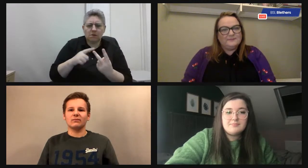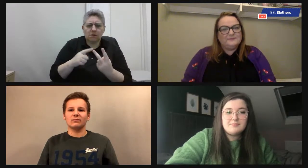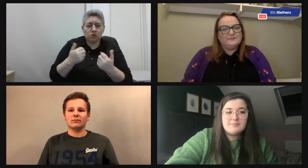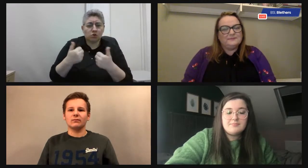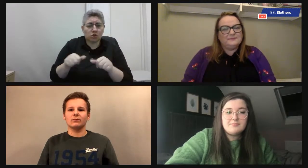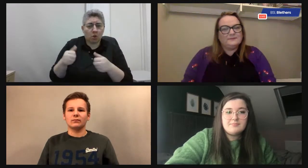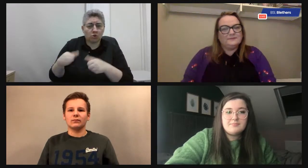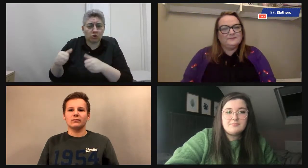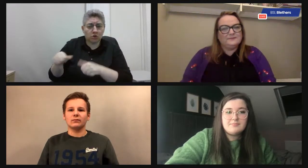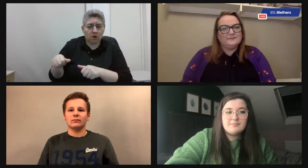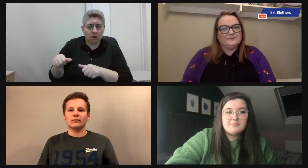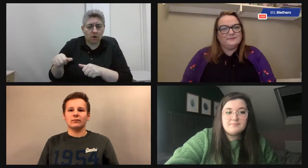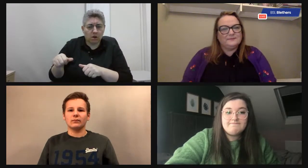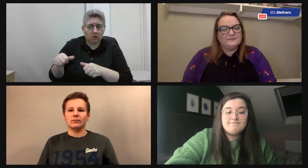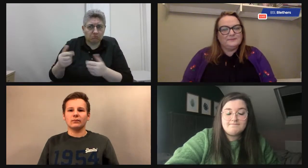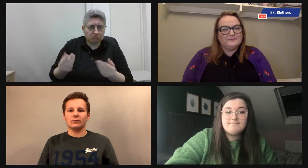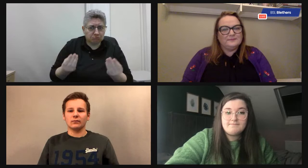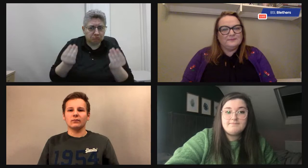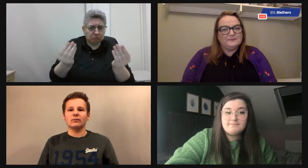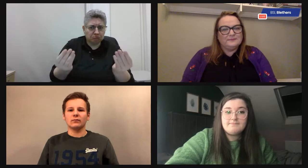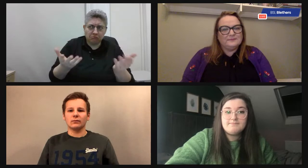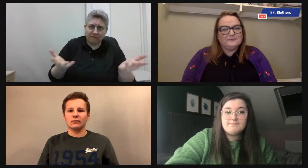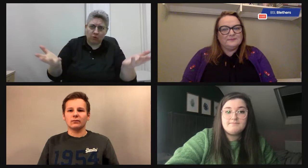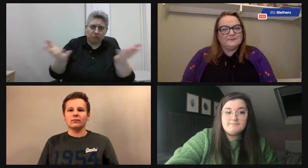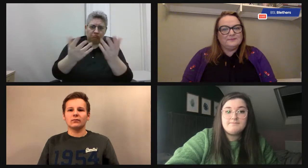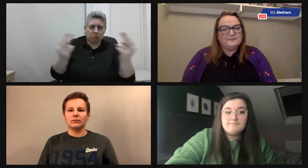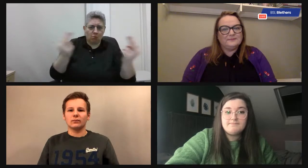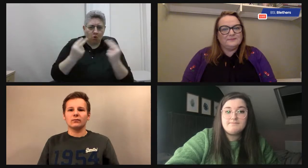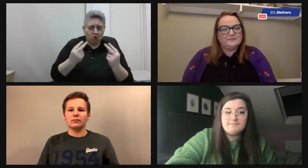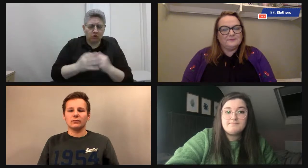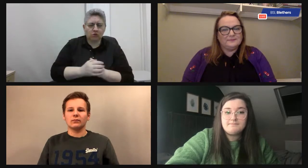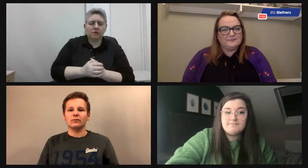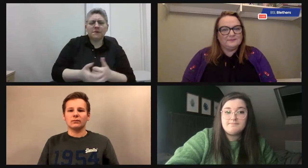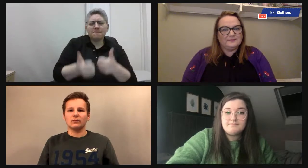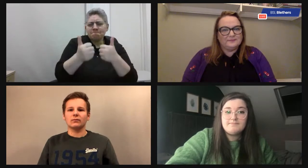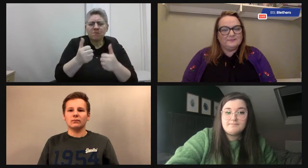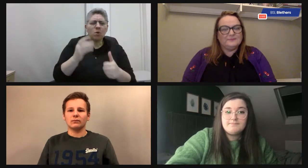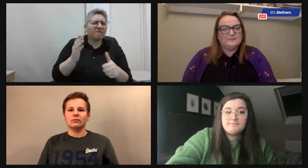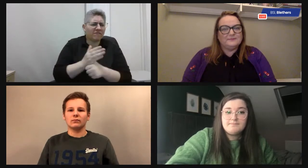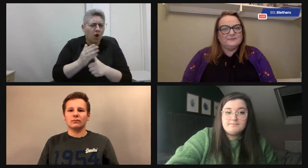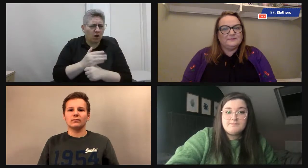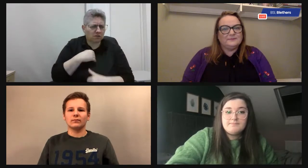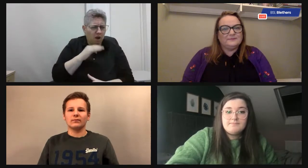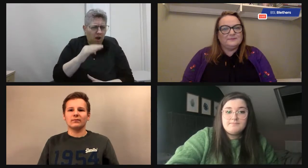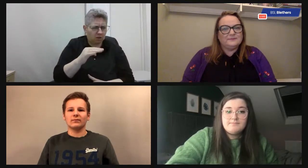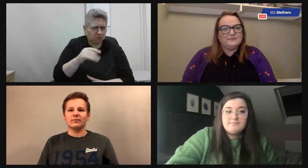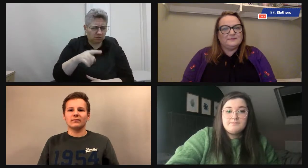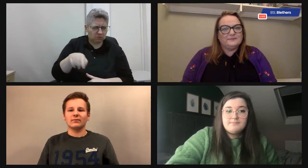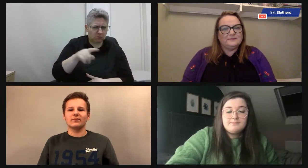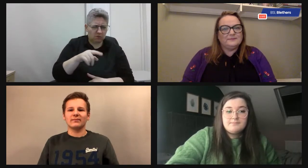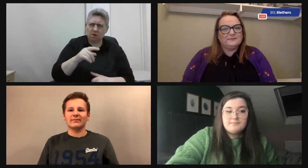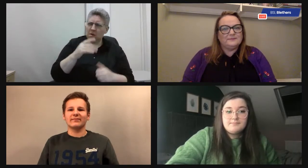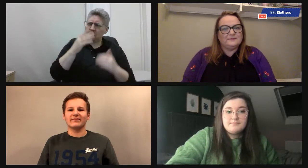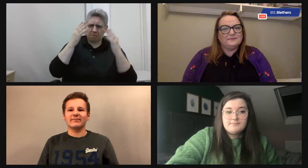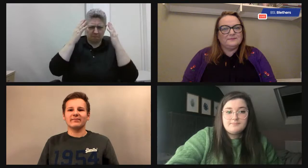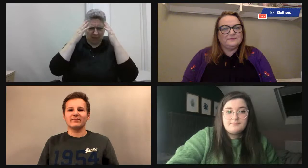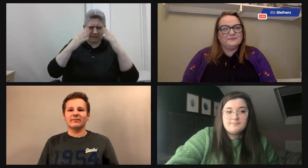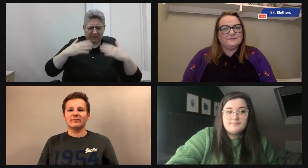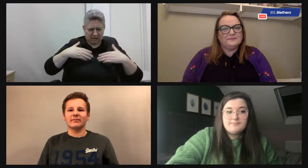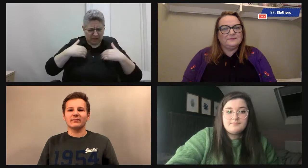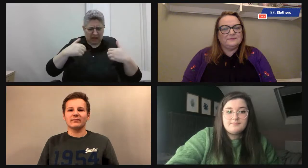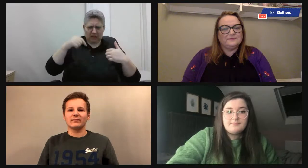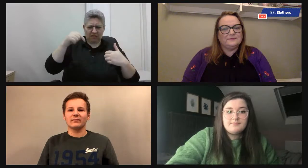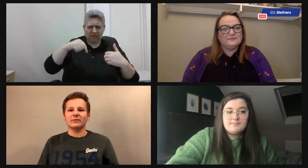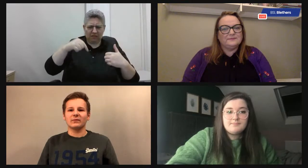I know that you may have seen and come across young people with mental health issues. So I want tonight to look at solutions as well